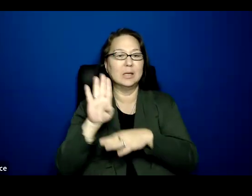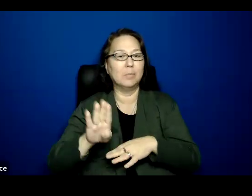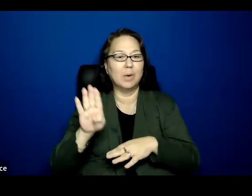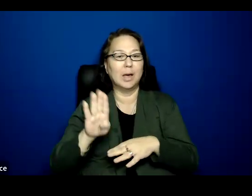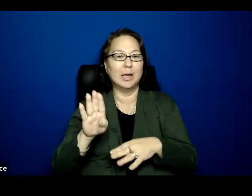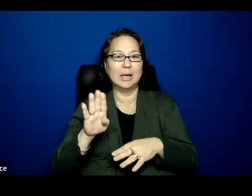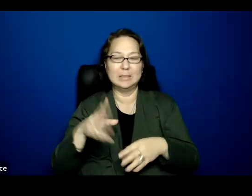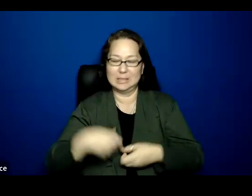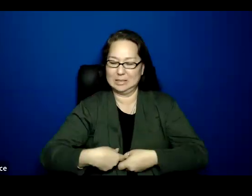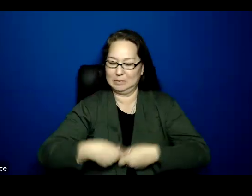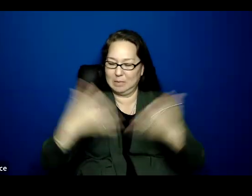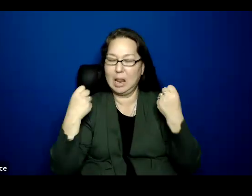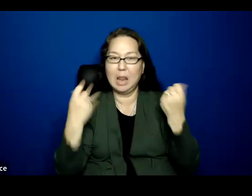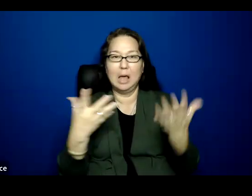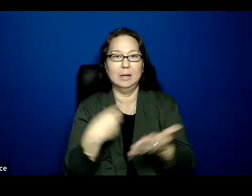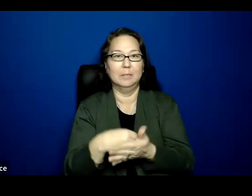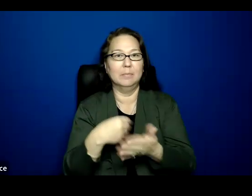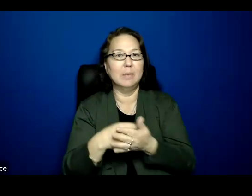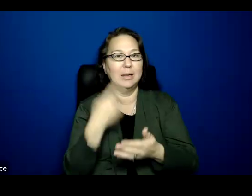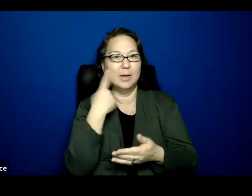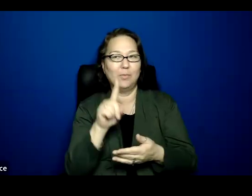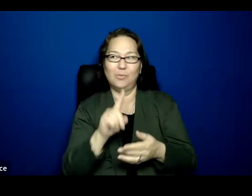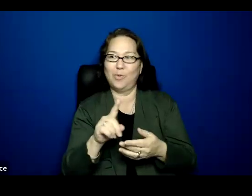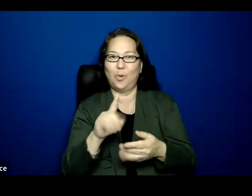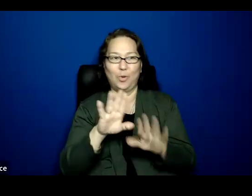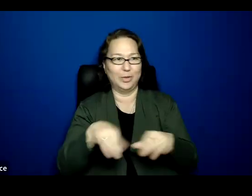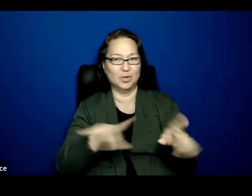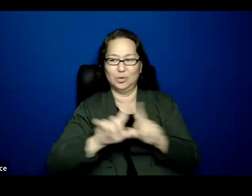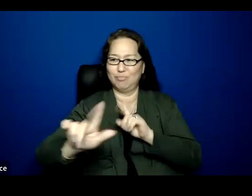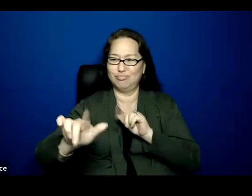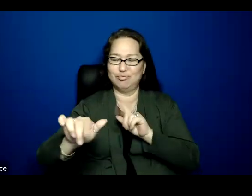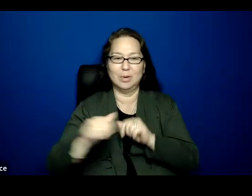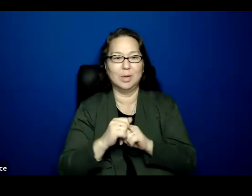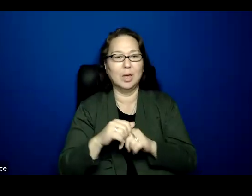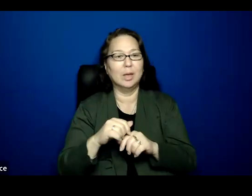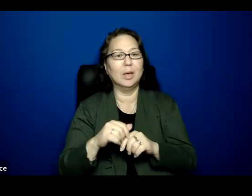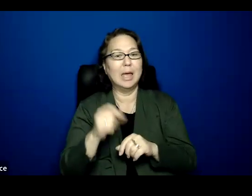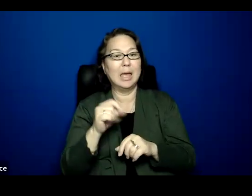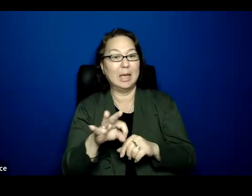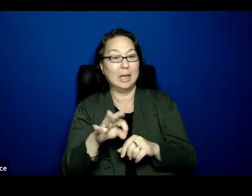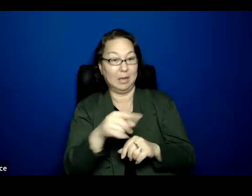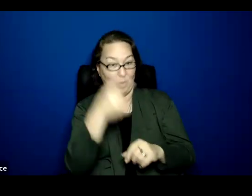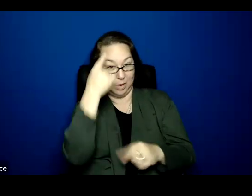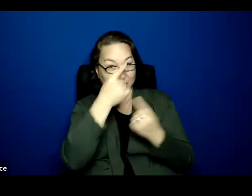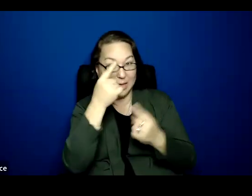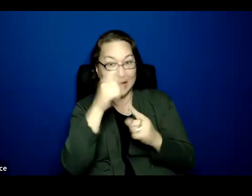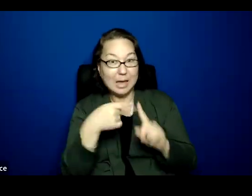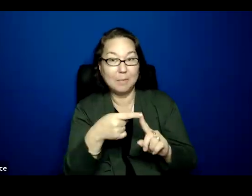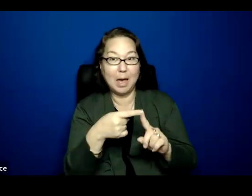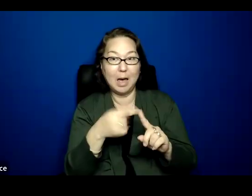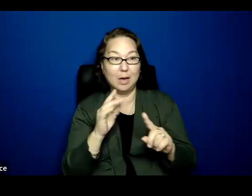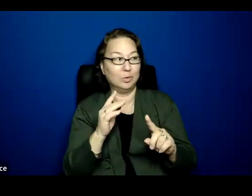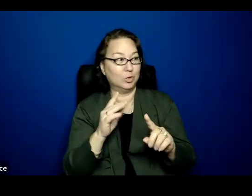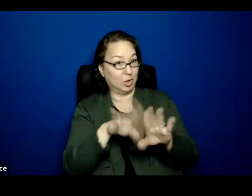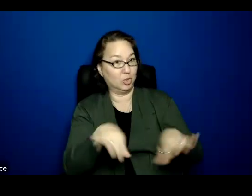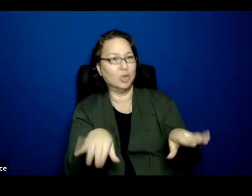that you want schooling to be enjoyable for kids? Well, then listen to us and work with us. ACC has a higher amount of students with special needs and IEPs than any other